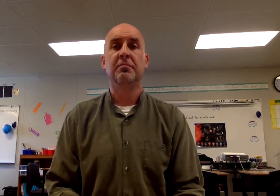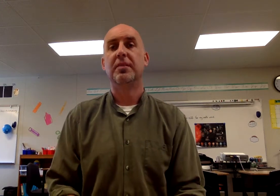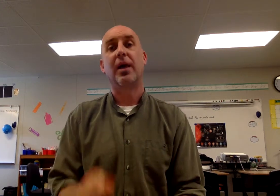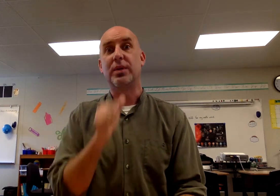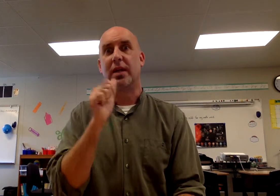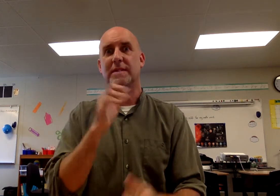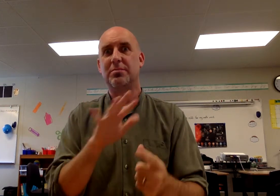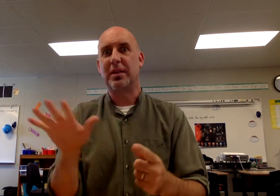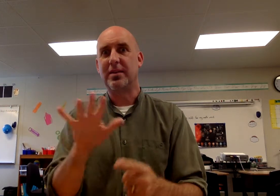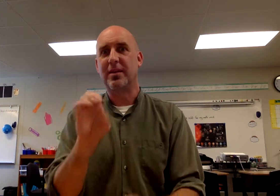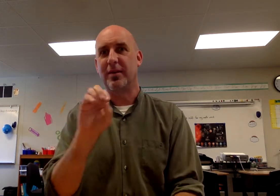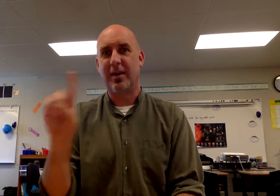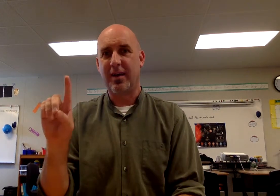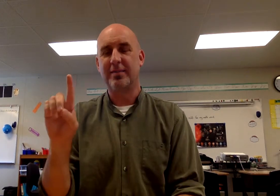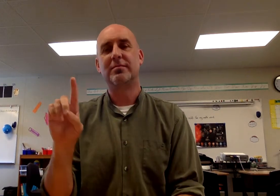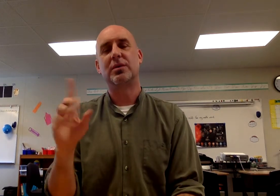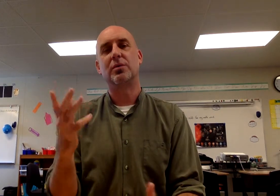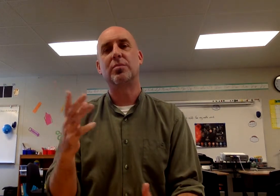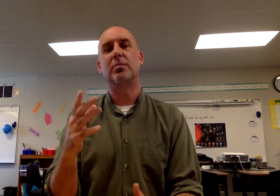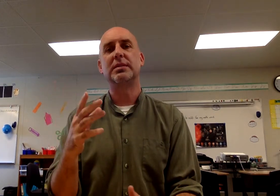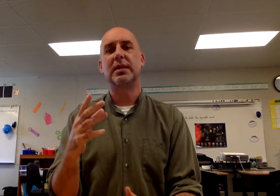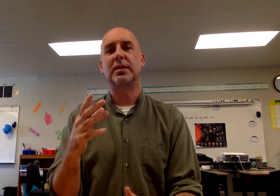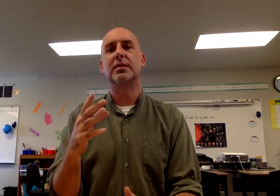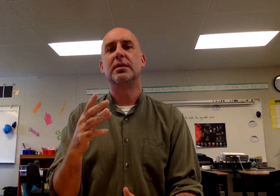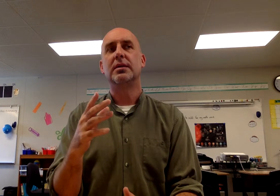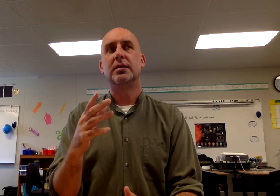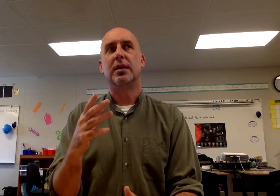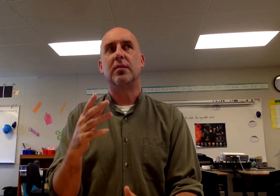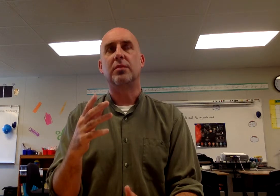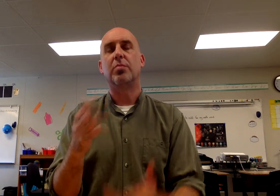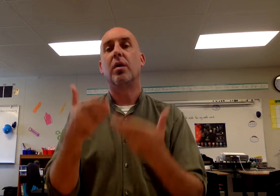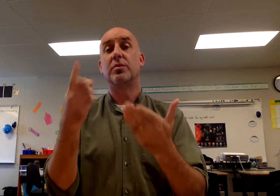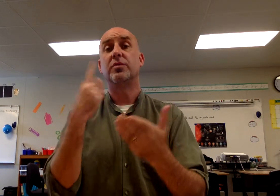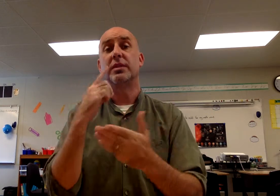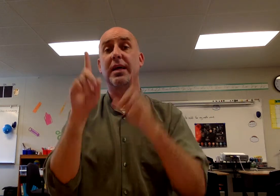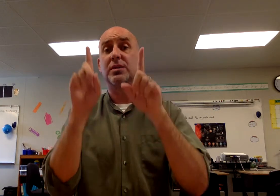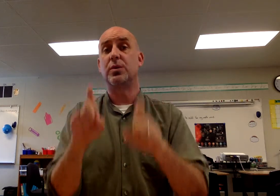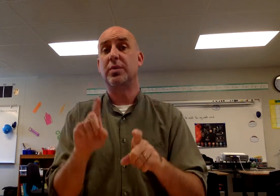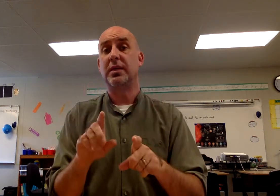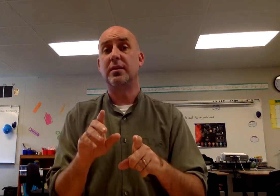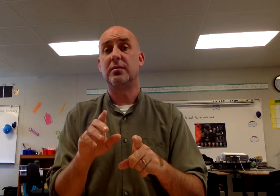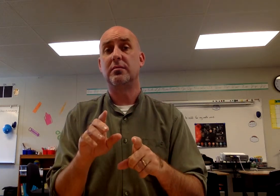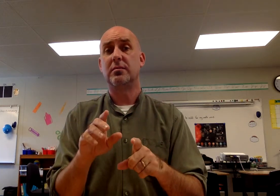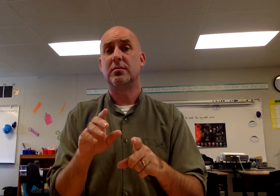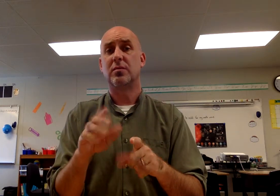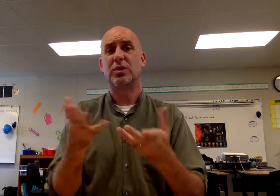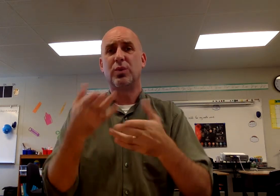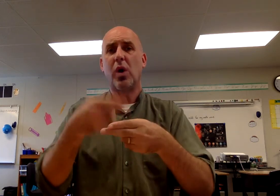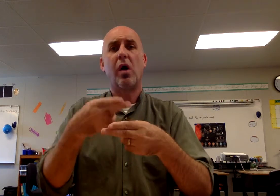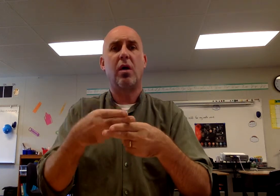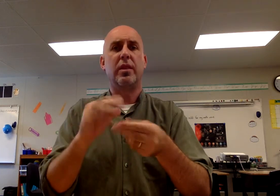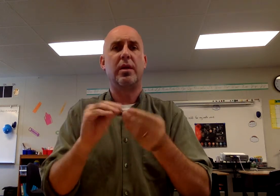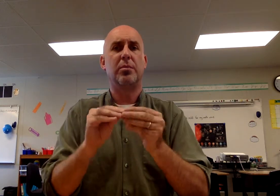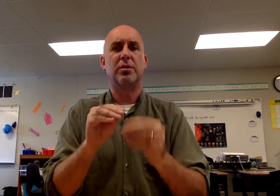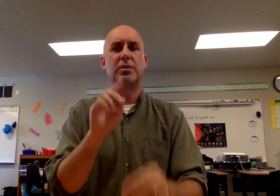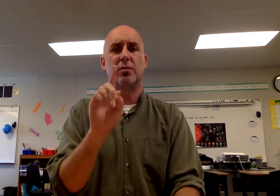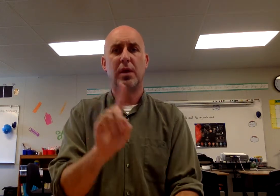I would not spell it odd. So we'd probably say the prompt for the test would be, what do you call the numbers 1,